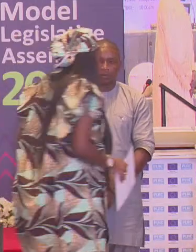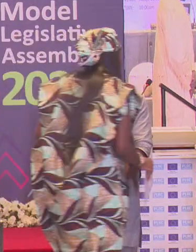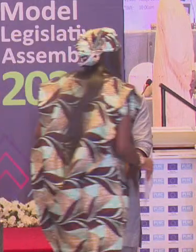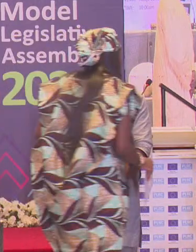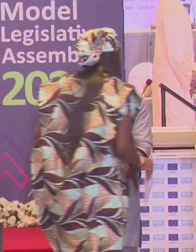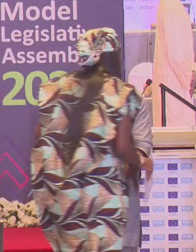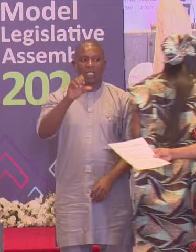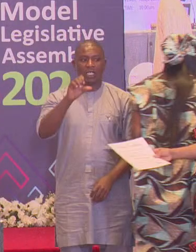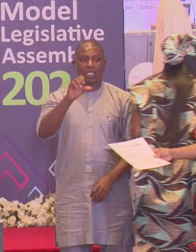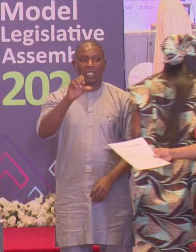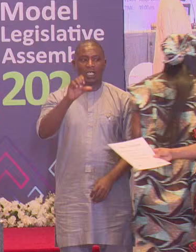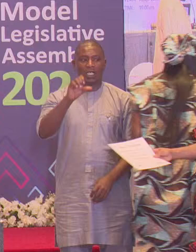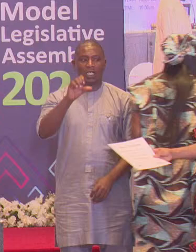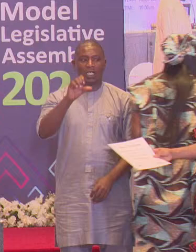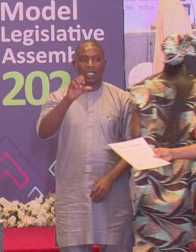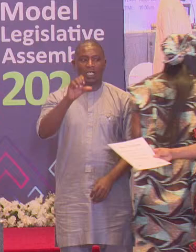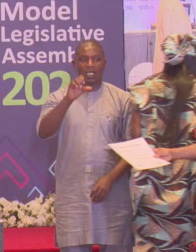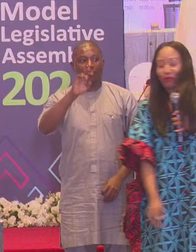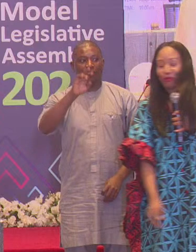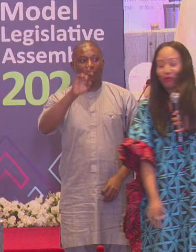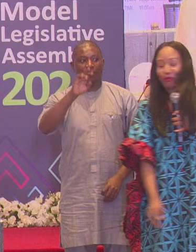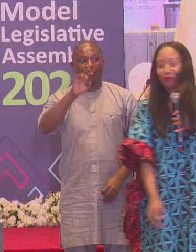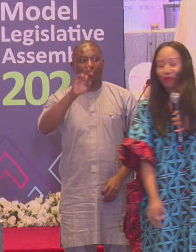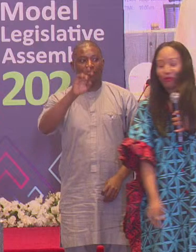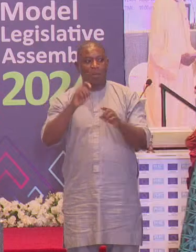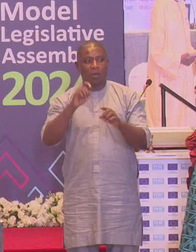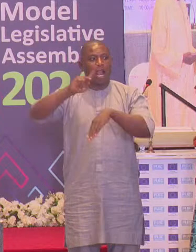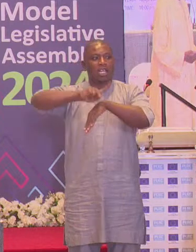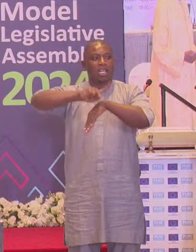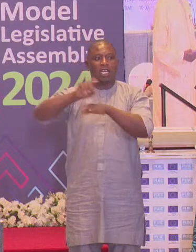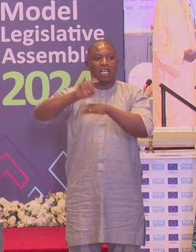Sylvia Didam from Kaduna State.